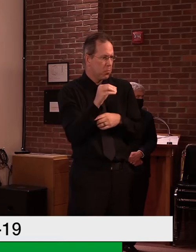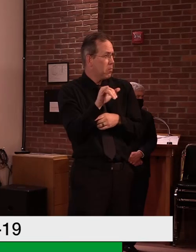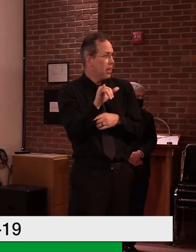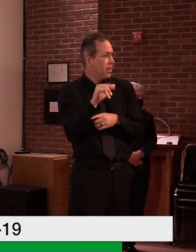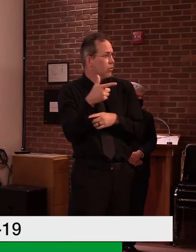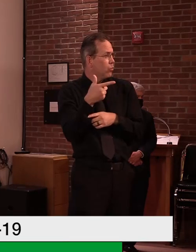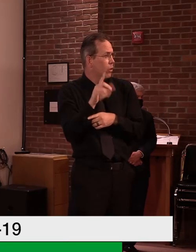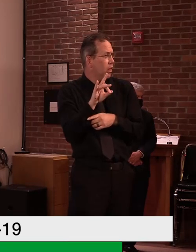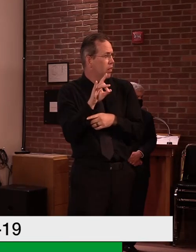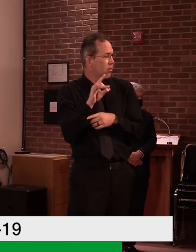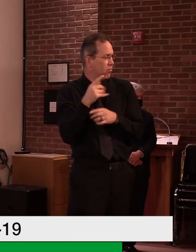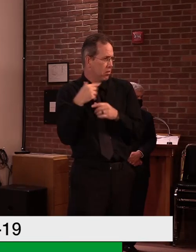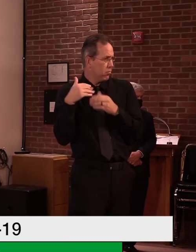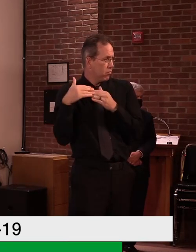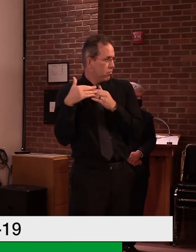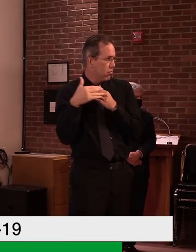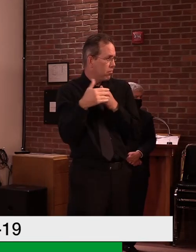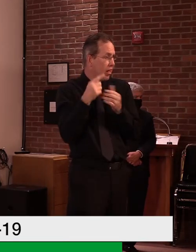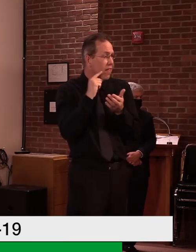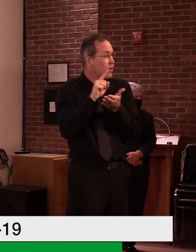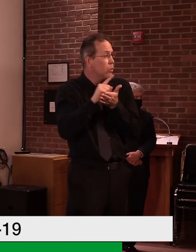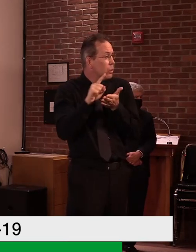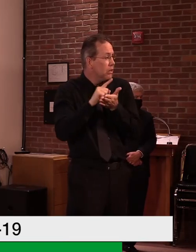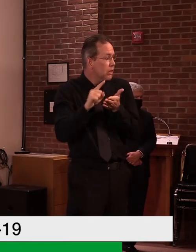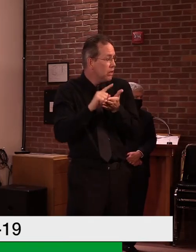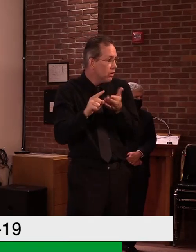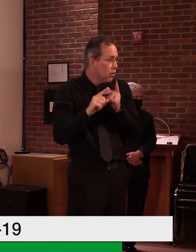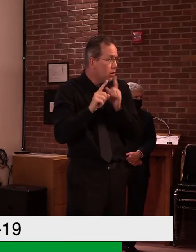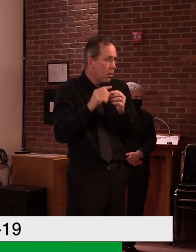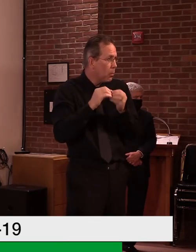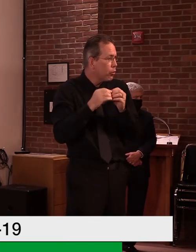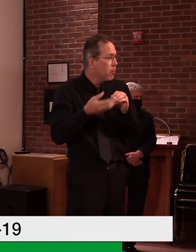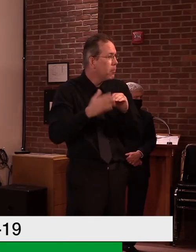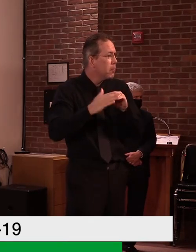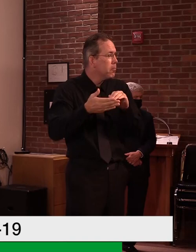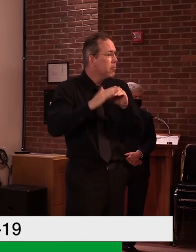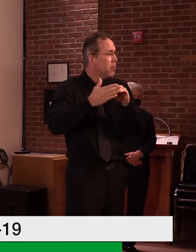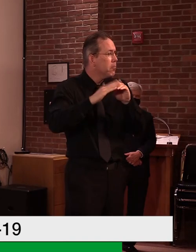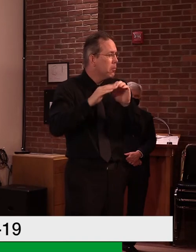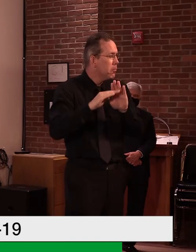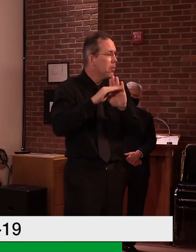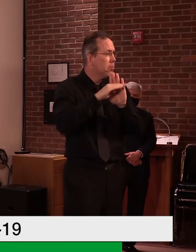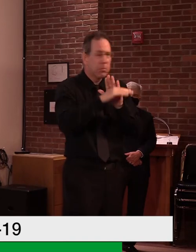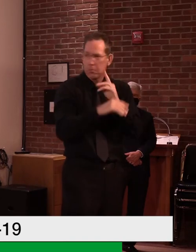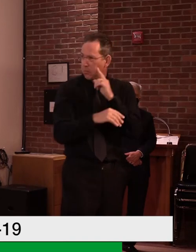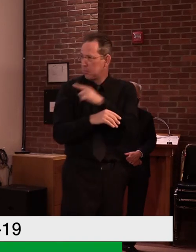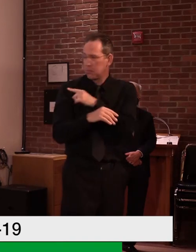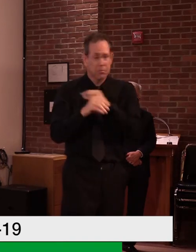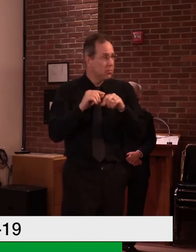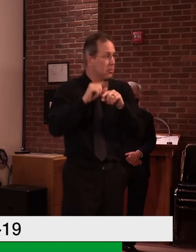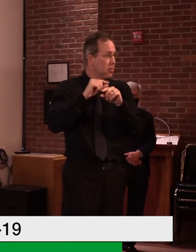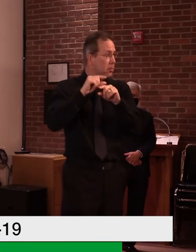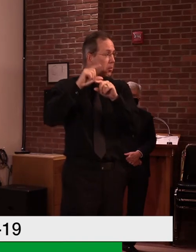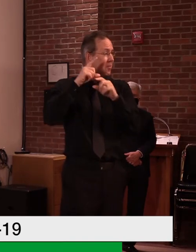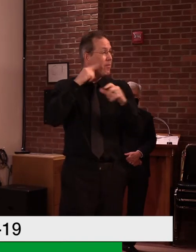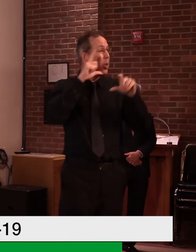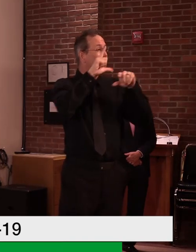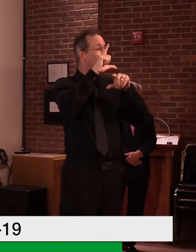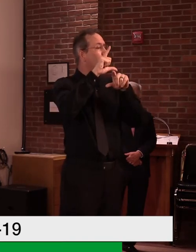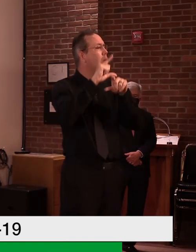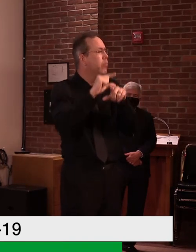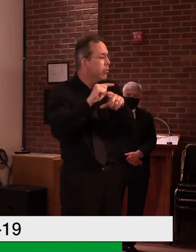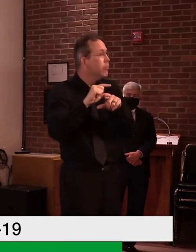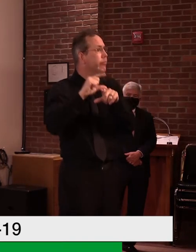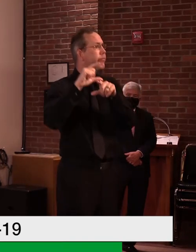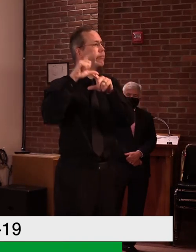we see that this rise in new cases has become a trend, with the last 3 weeks seeing an increase in